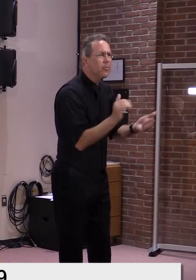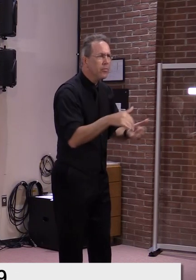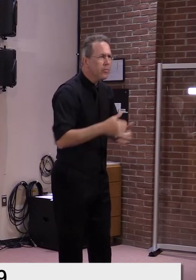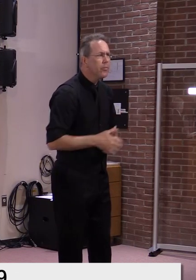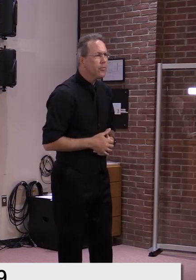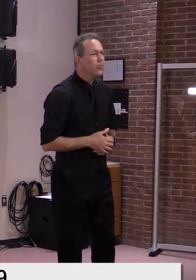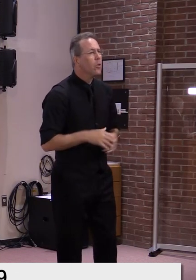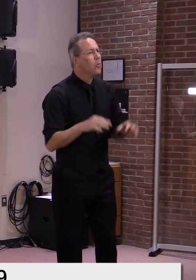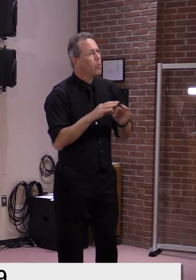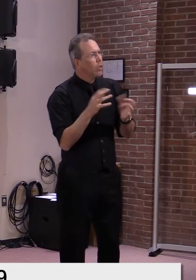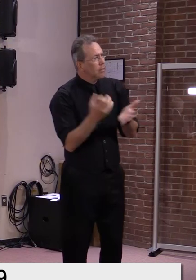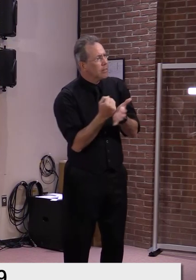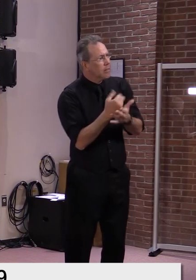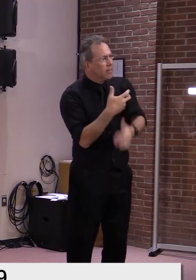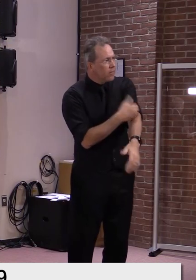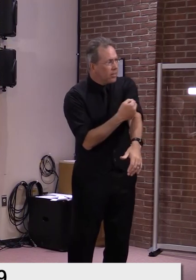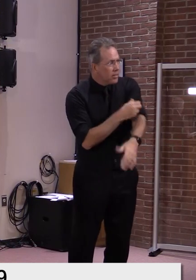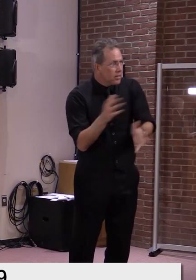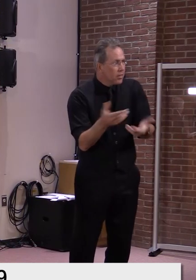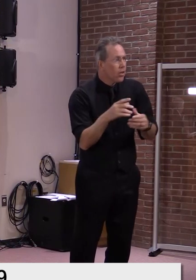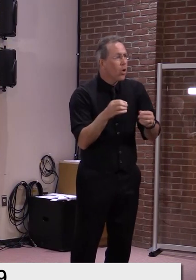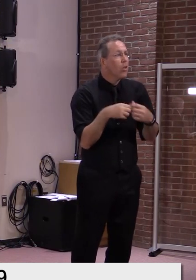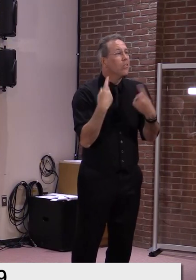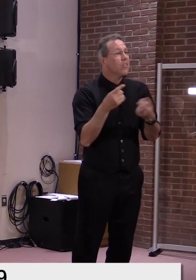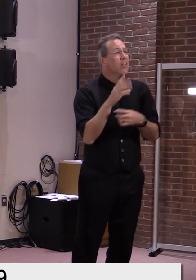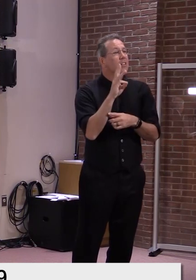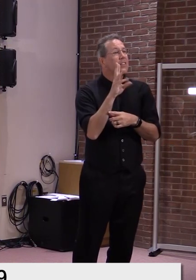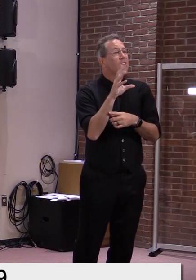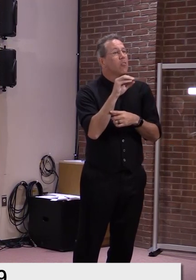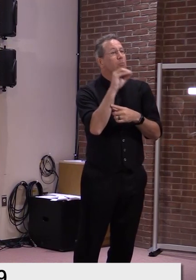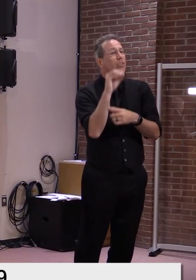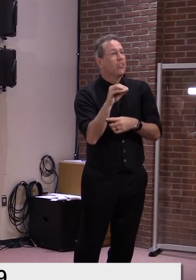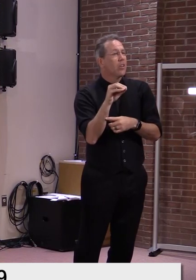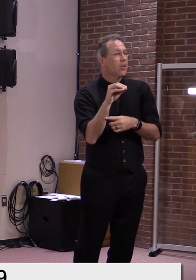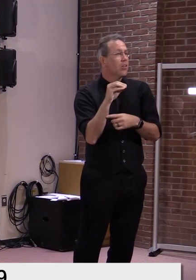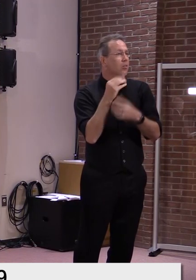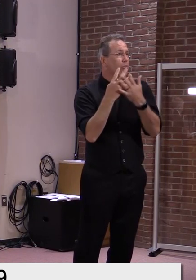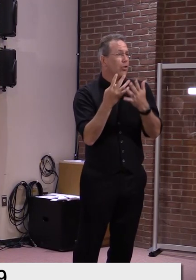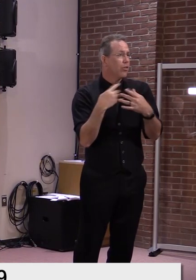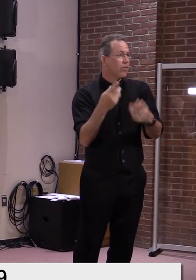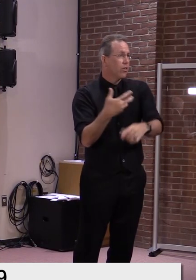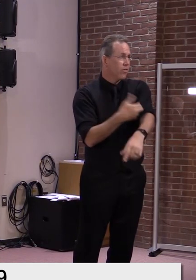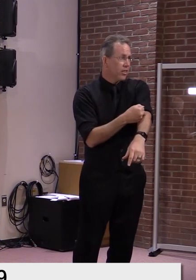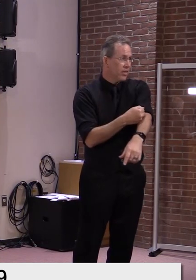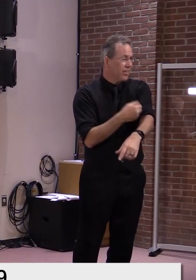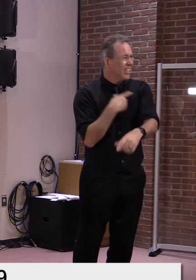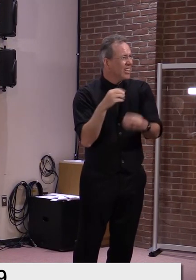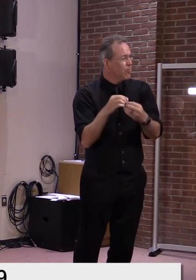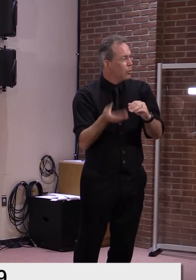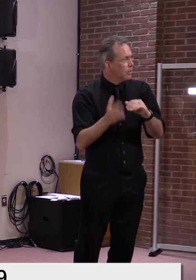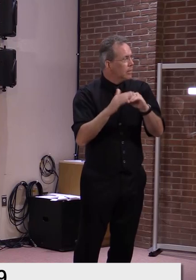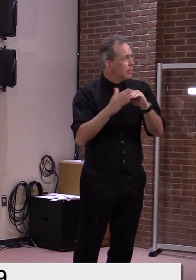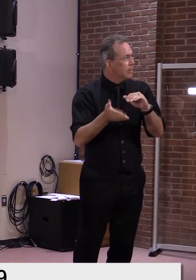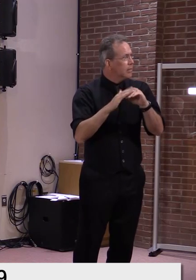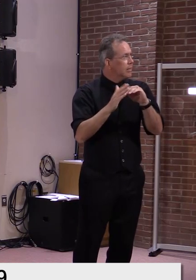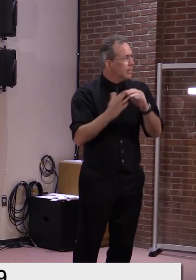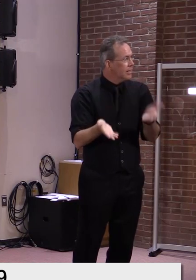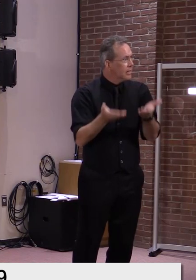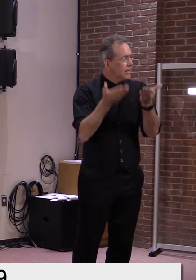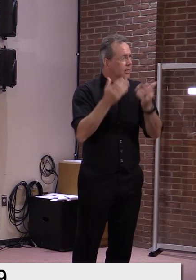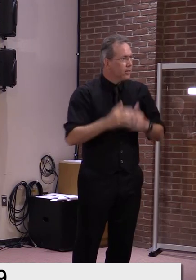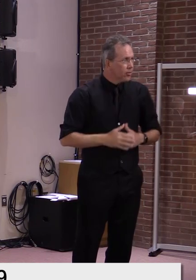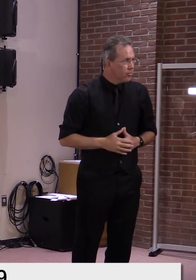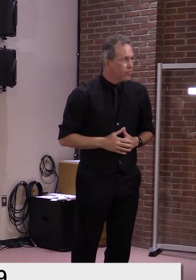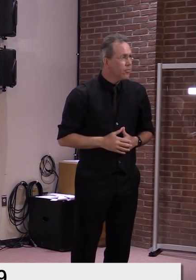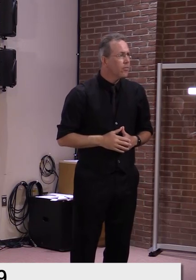of the inmate population that's vaccinated. We really need to boost that up a little bit to where the general population